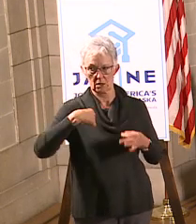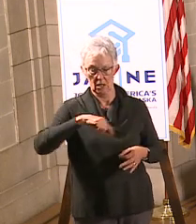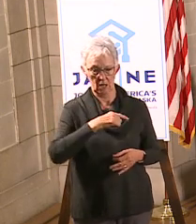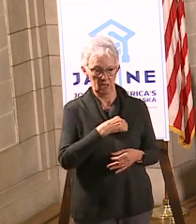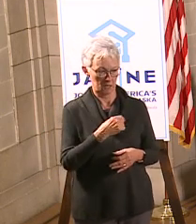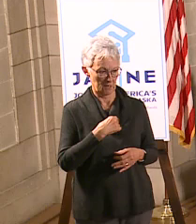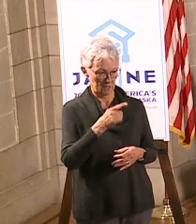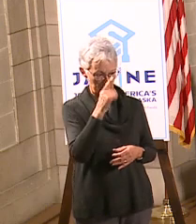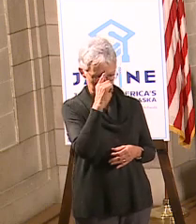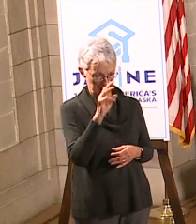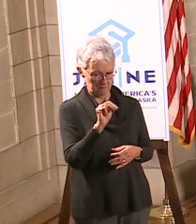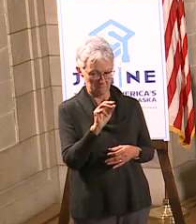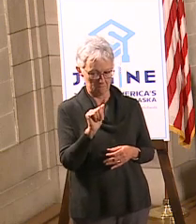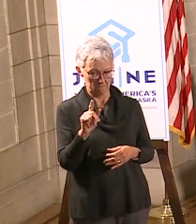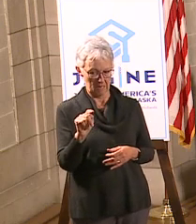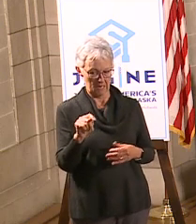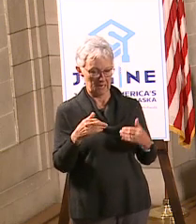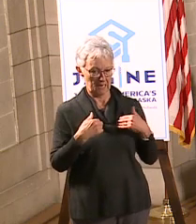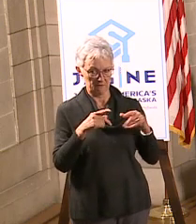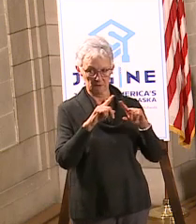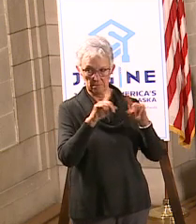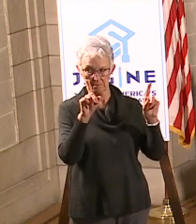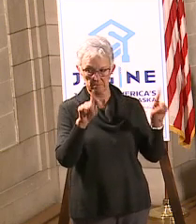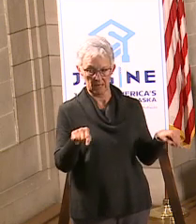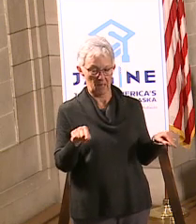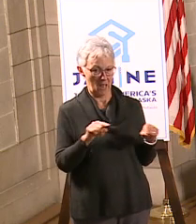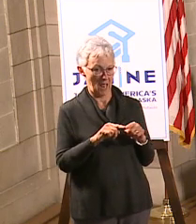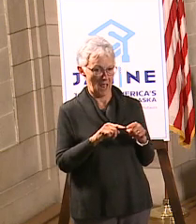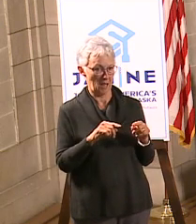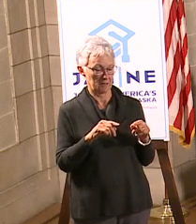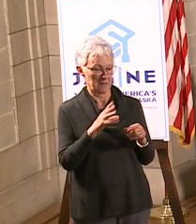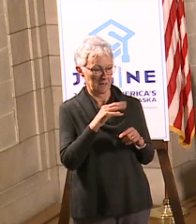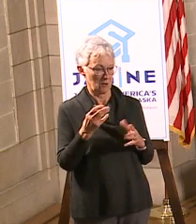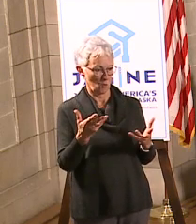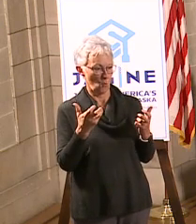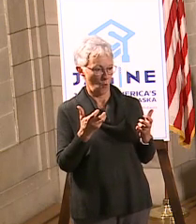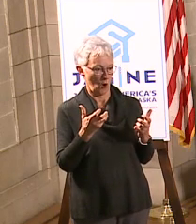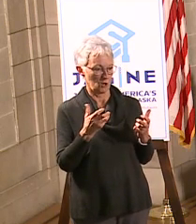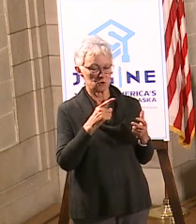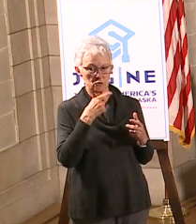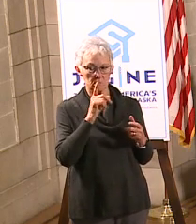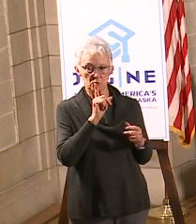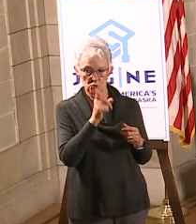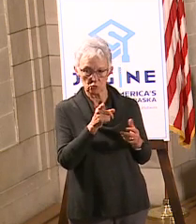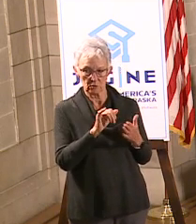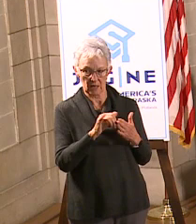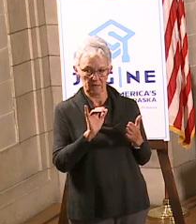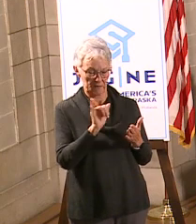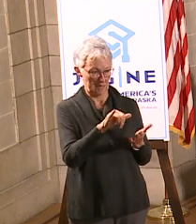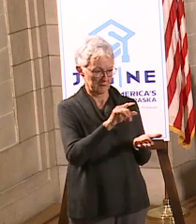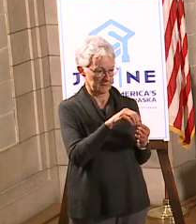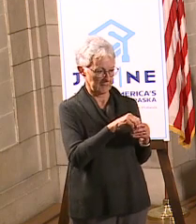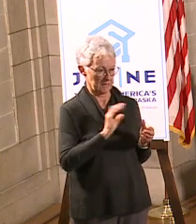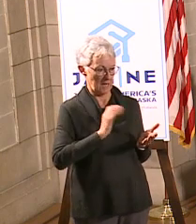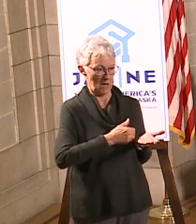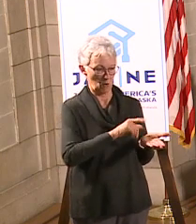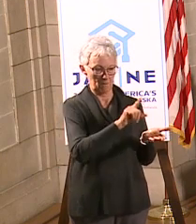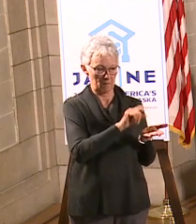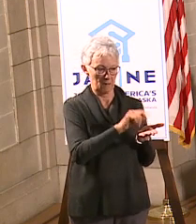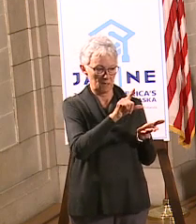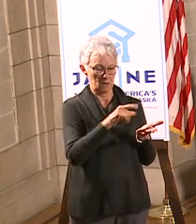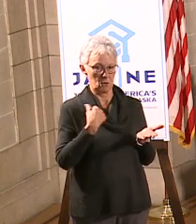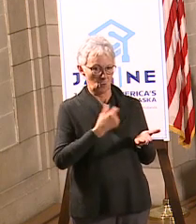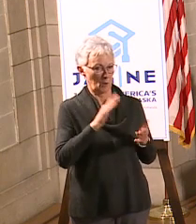that signifies that. So we want to be sure to feature that in our upcoming publications, and we're going to be watching